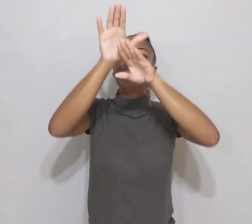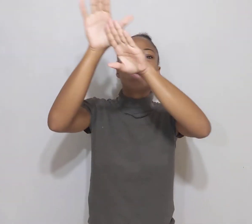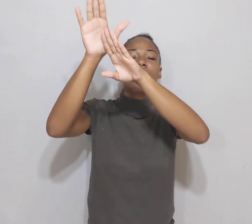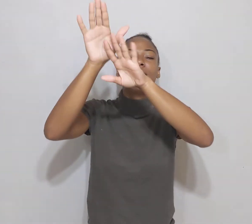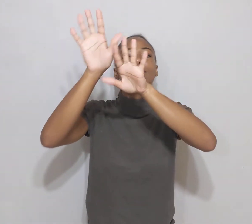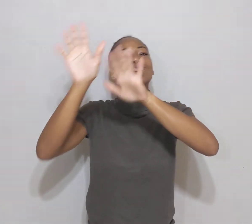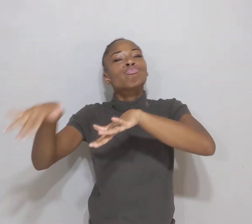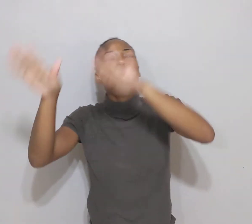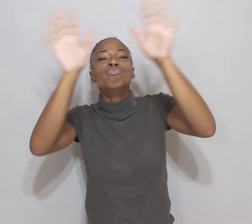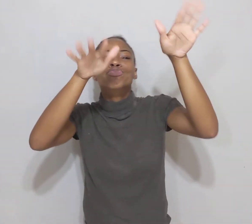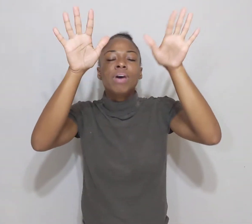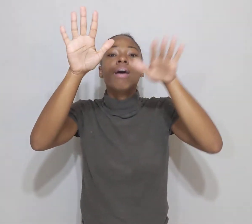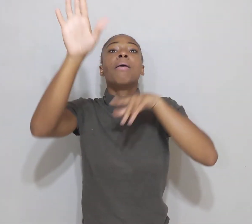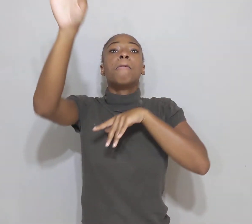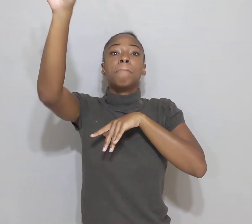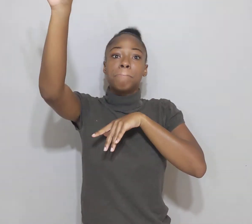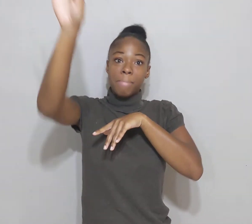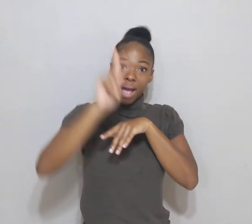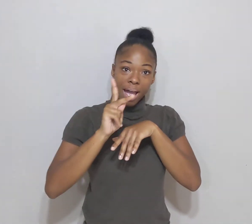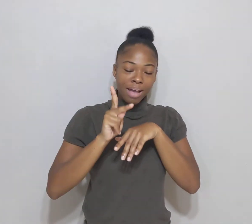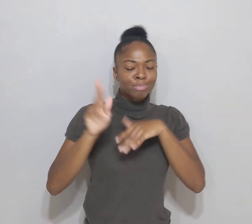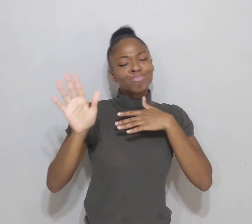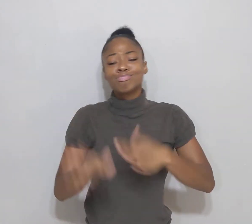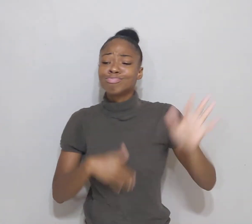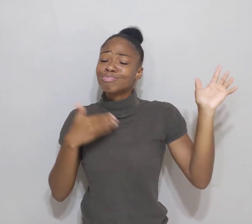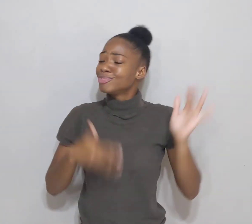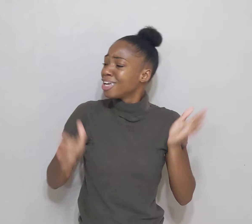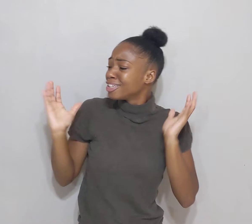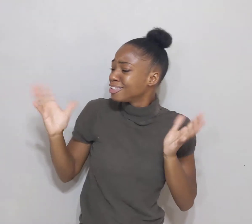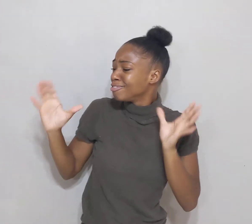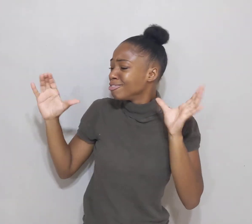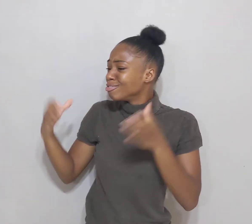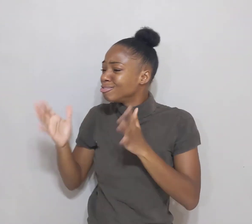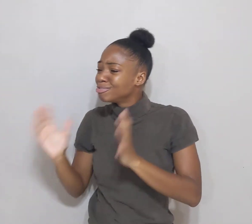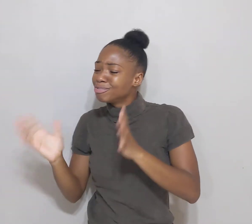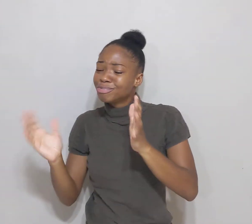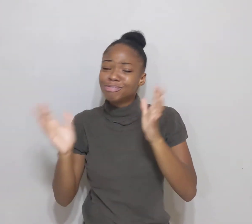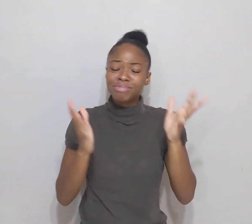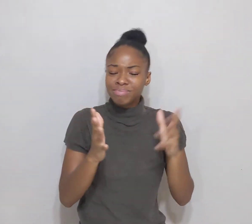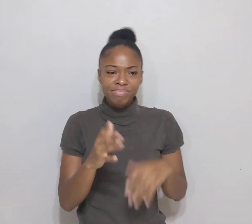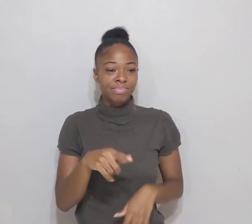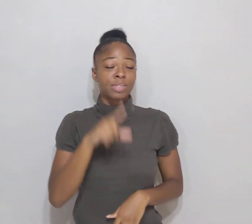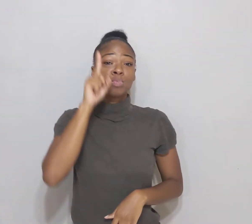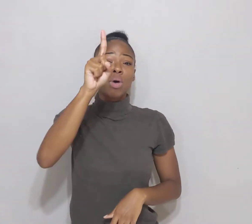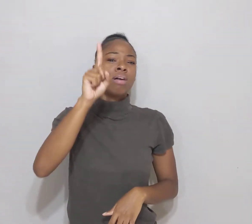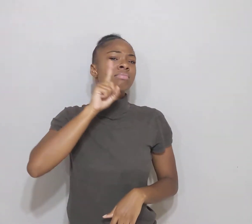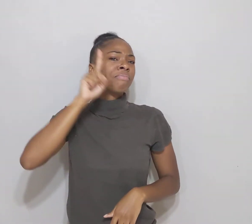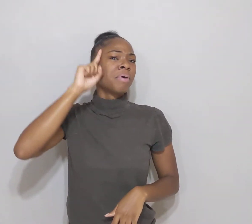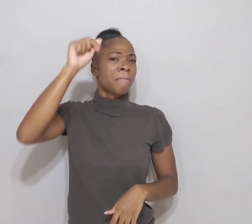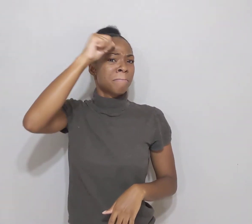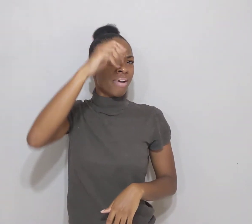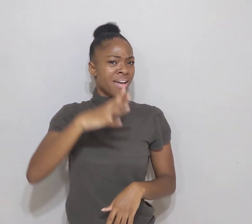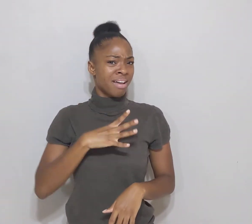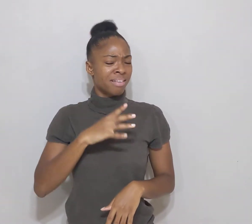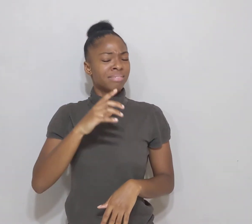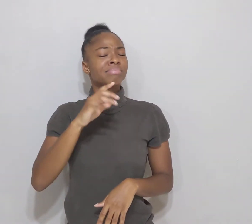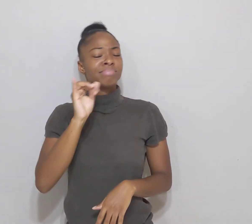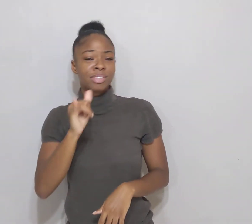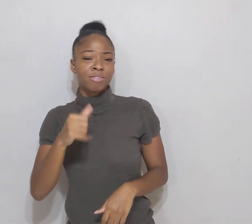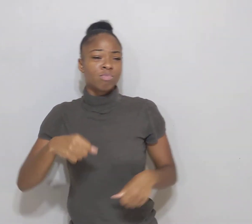we decided to hike up a little mountain. And as we're walking back and talking, there was one